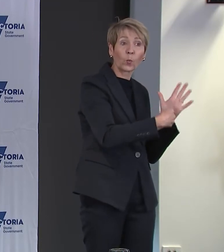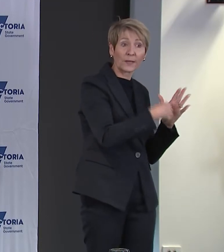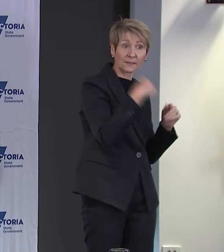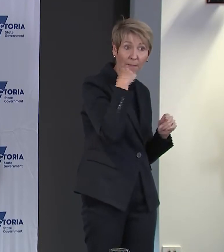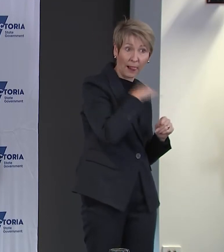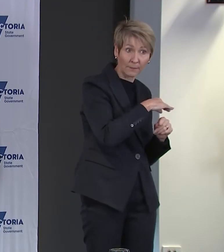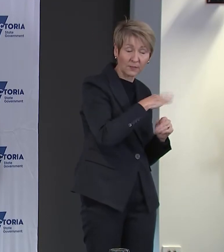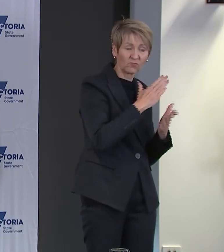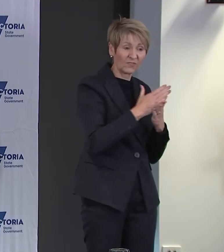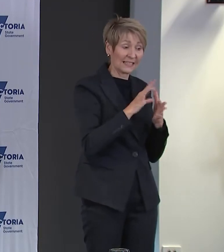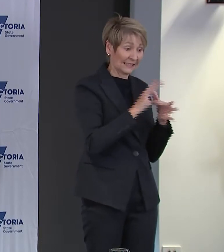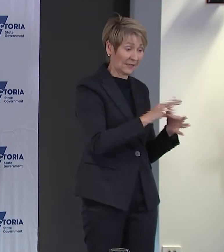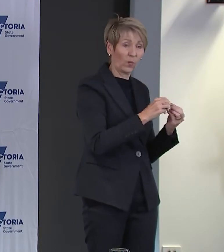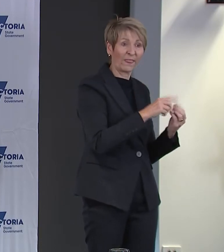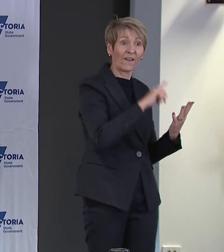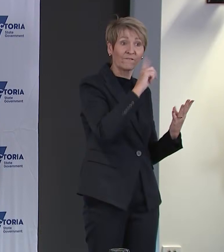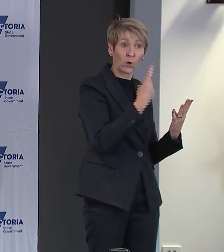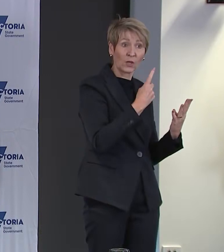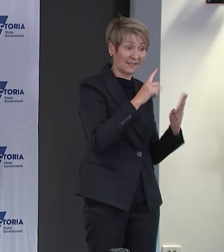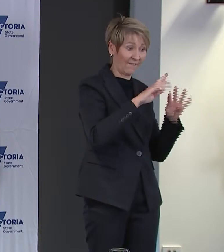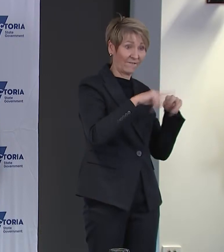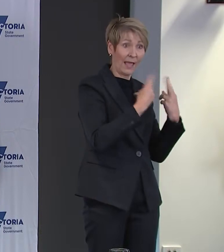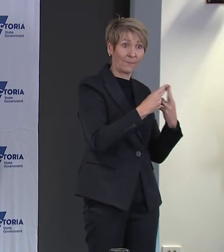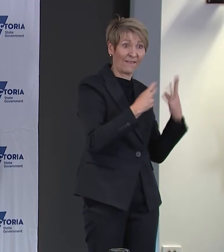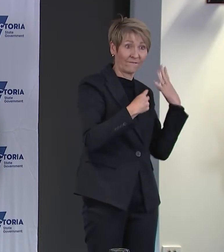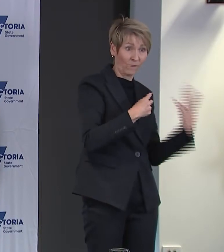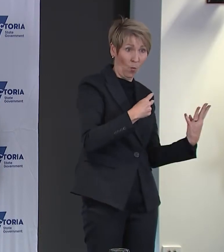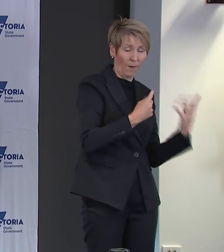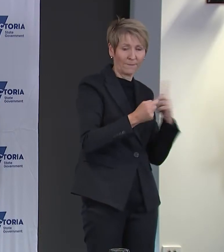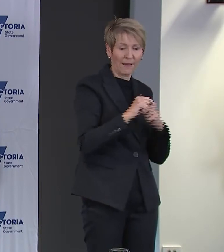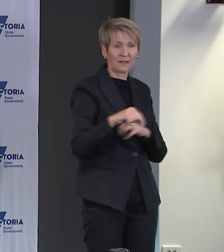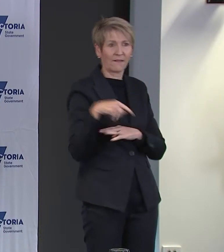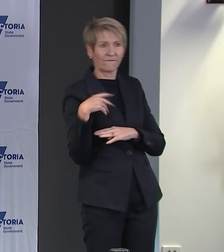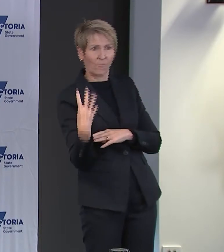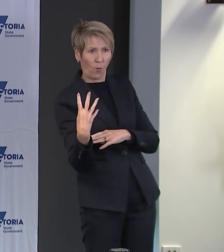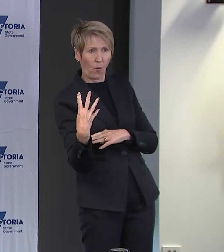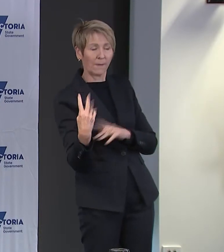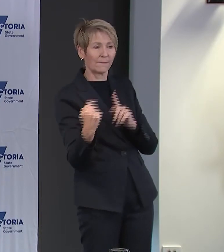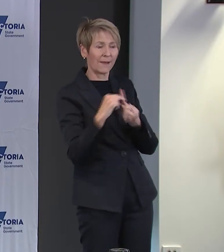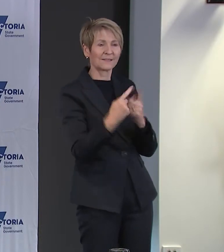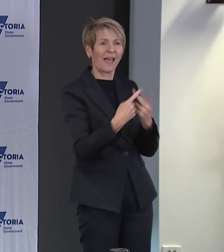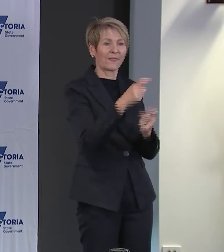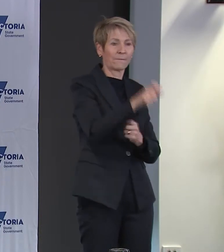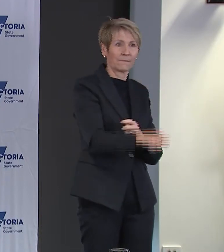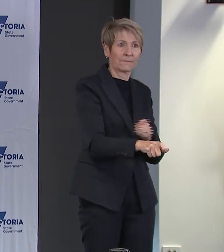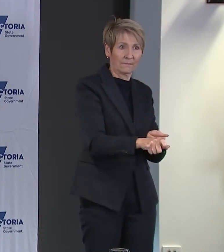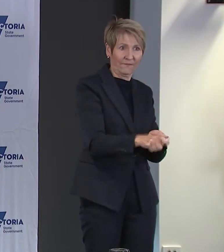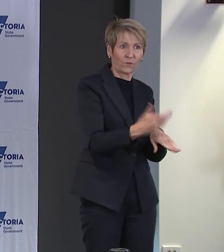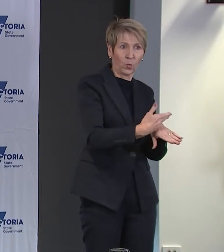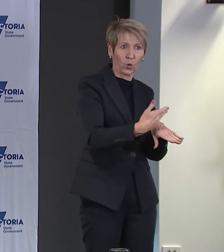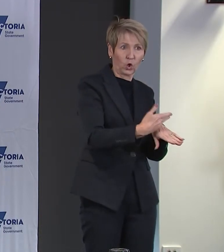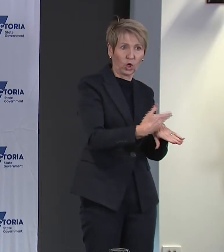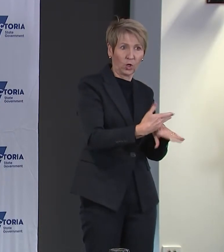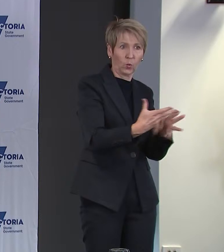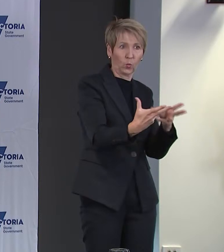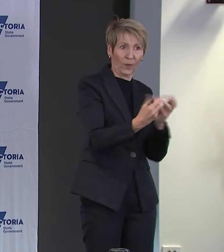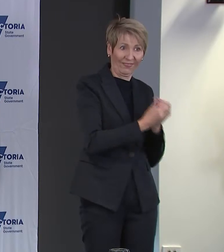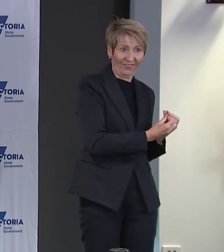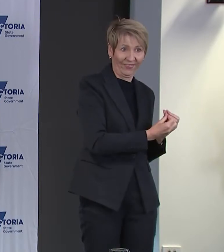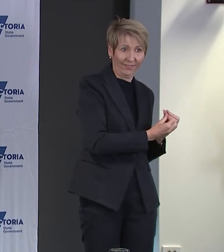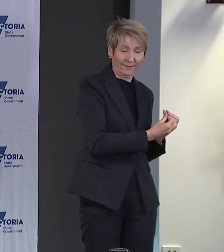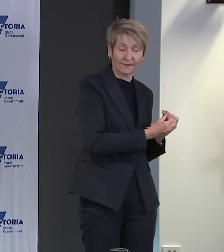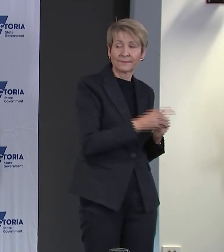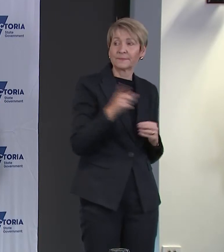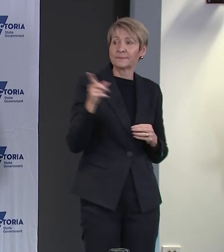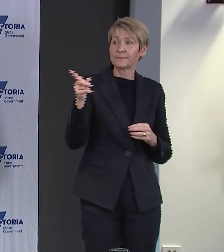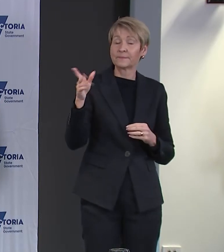first family, the second family, and the new primary close contact, the new workplace contact that's gone active. How much time do you expect it to take, now